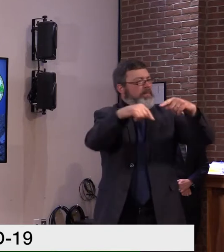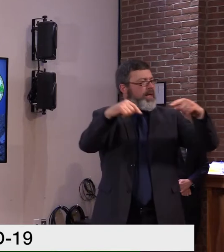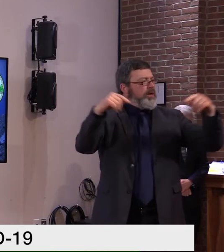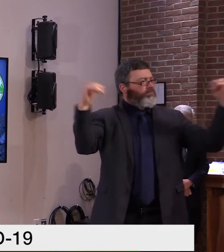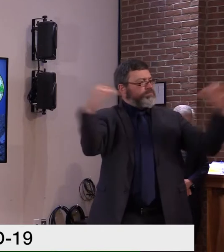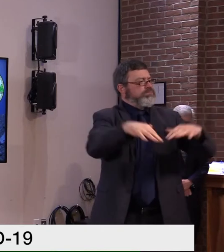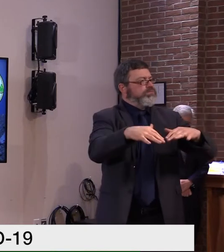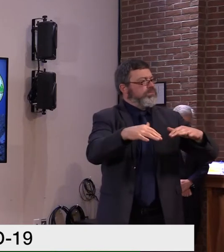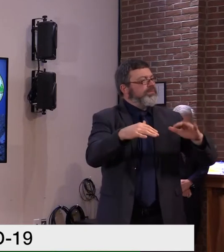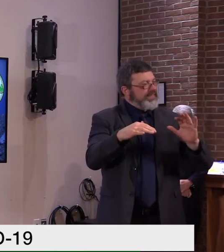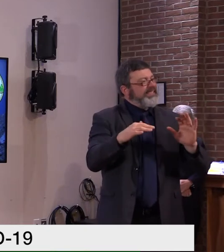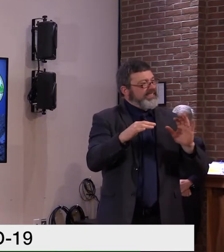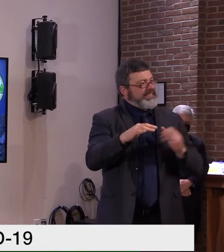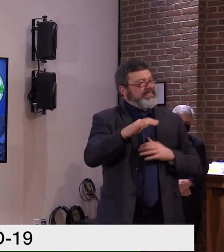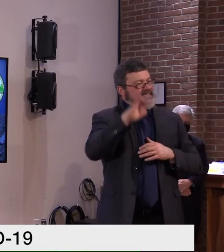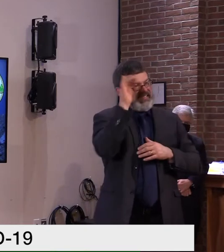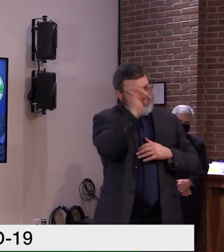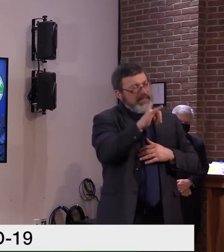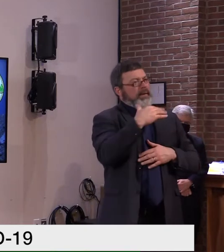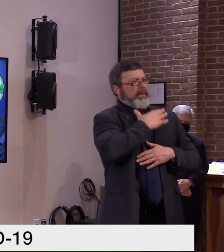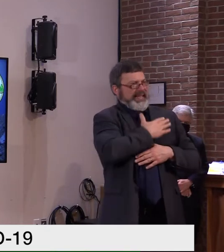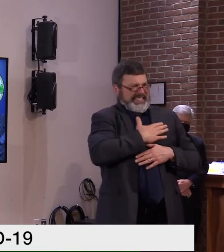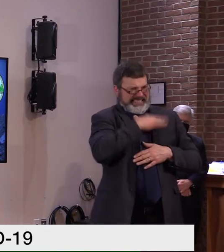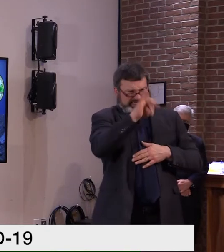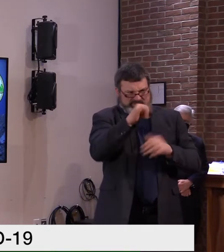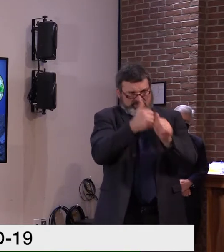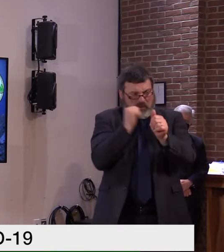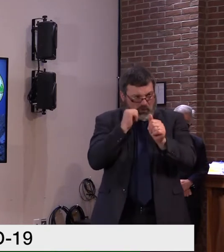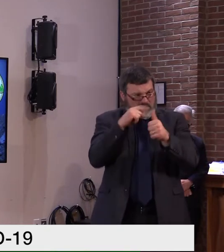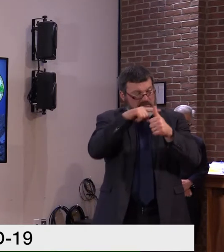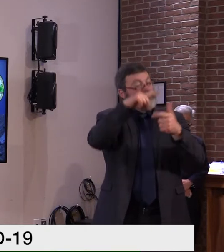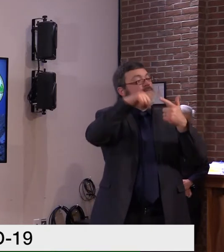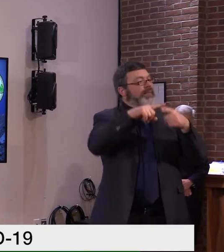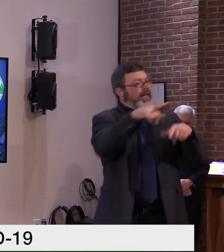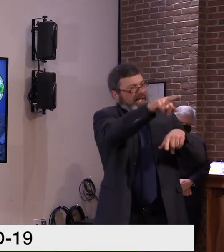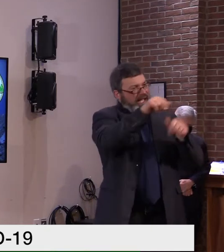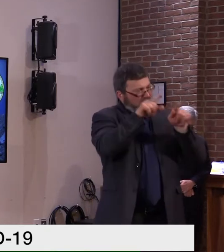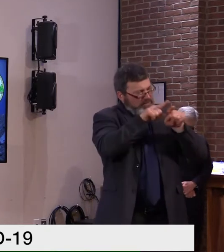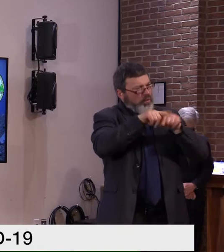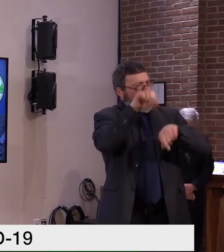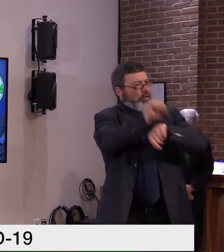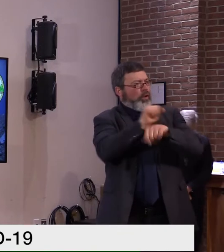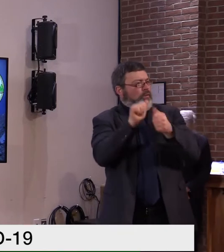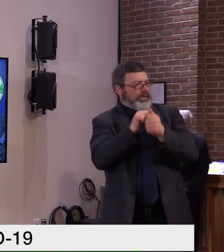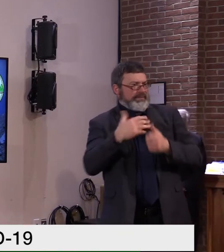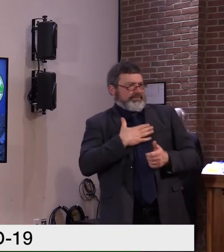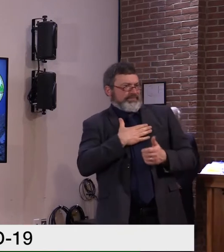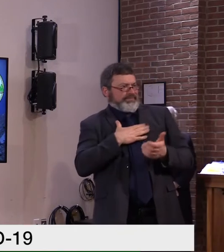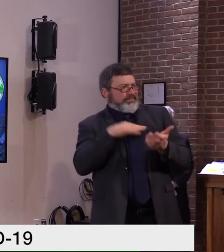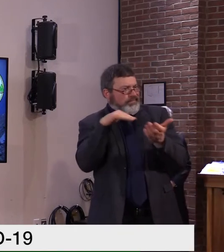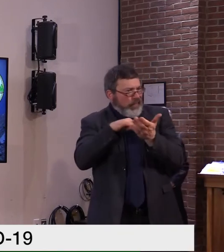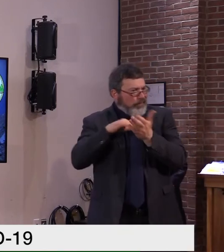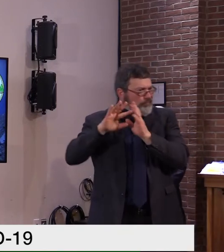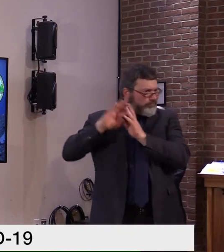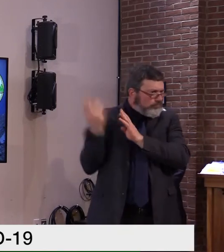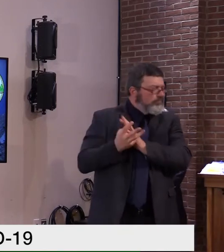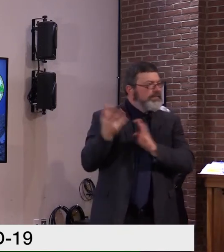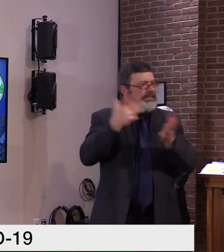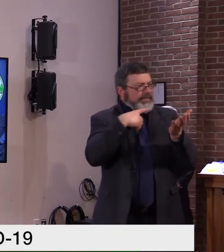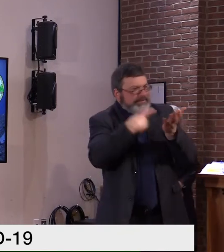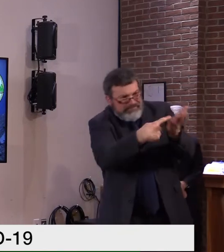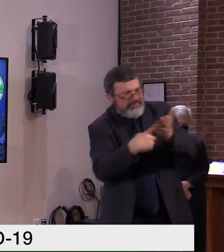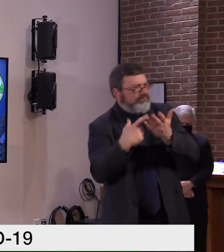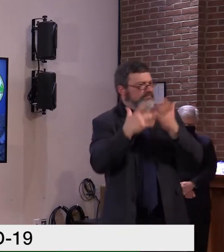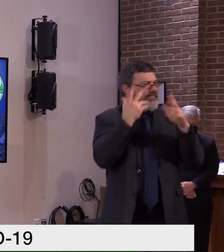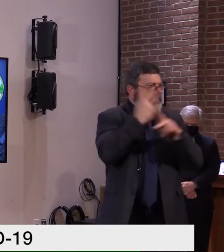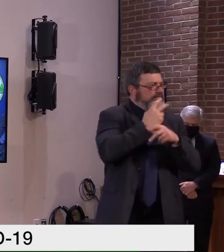of which do not have a lot of new infections, to increase the amount of surveillance testing with staff in order to find and